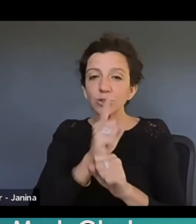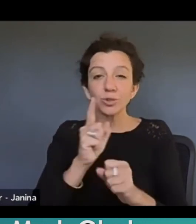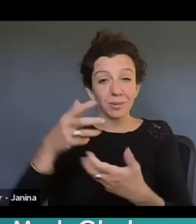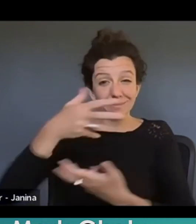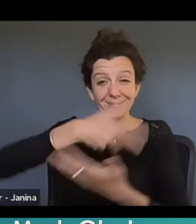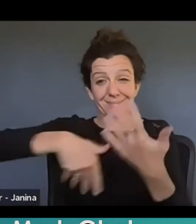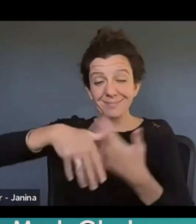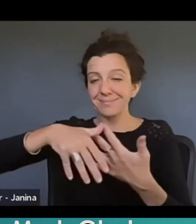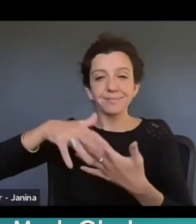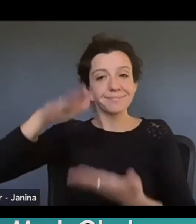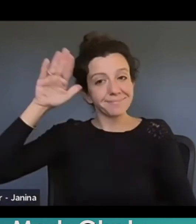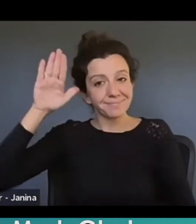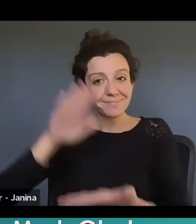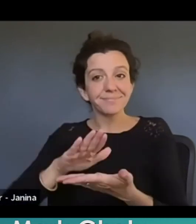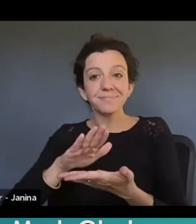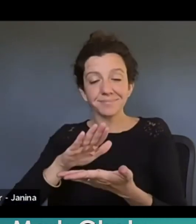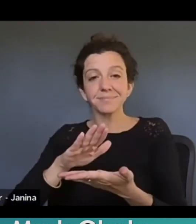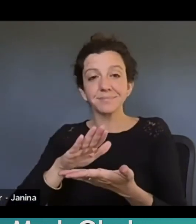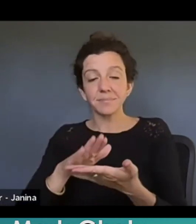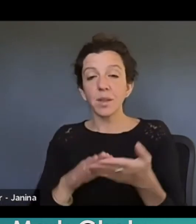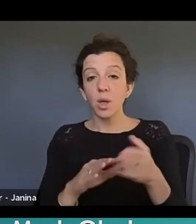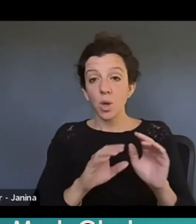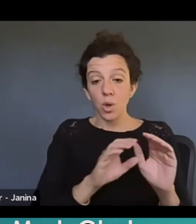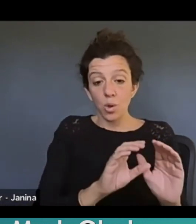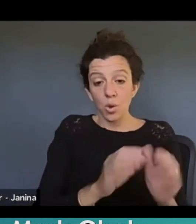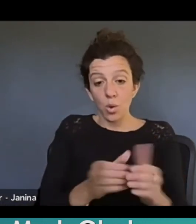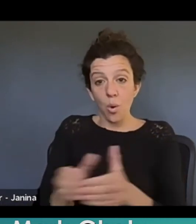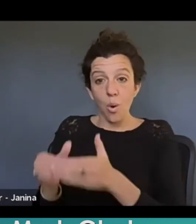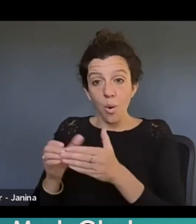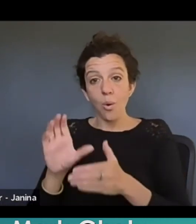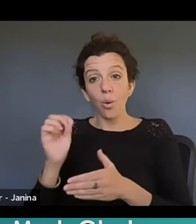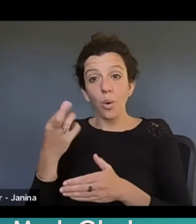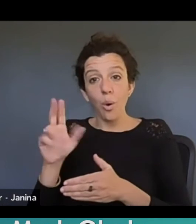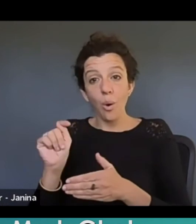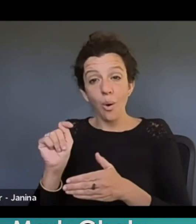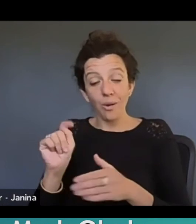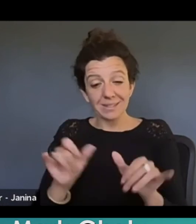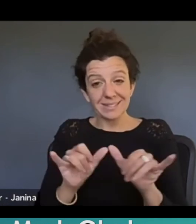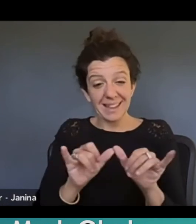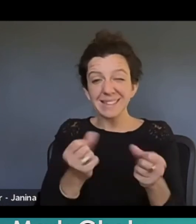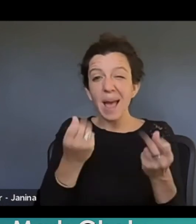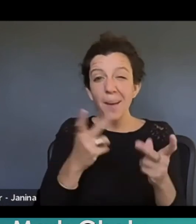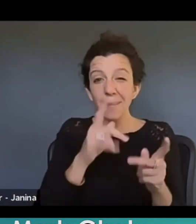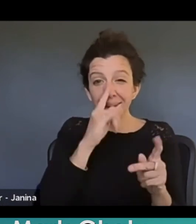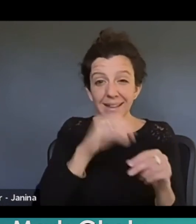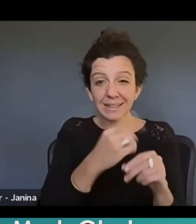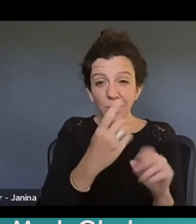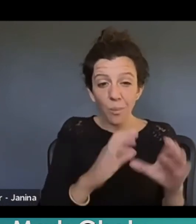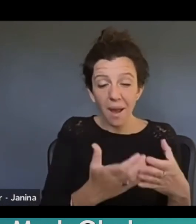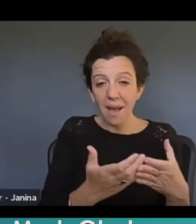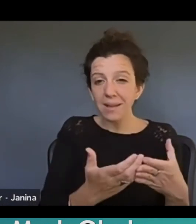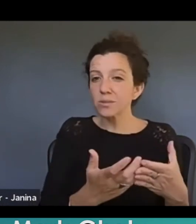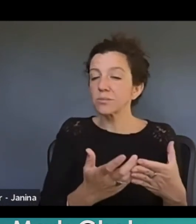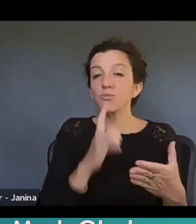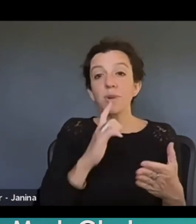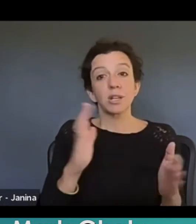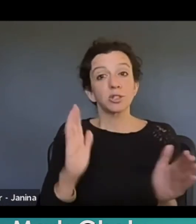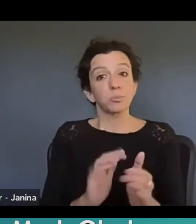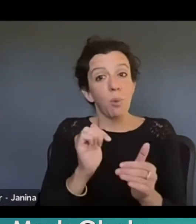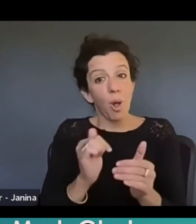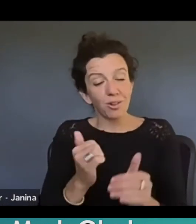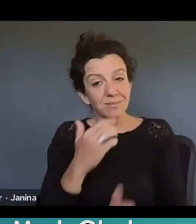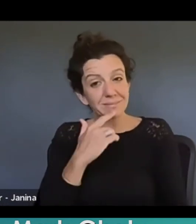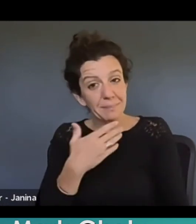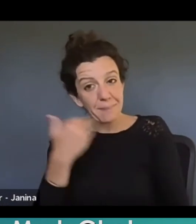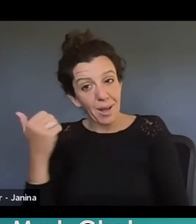among groups, that cohort size, frankly, smaller is better. Hopefully 4-8